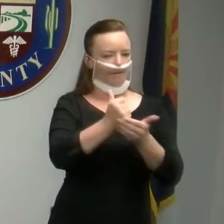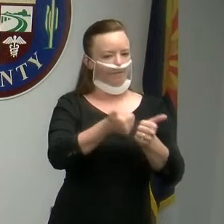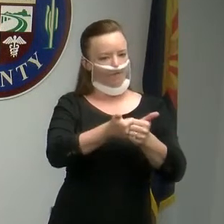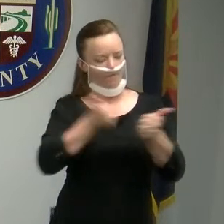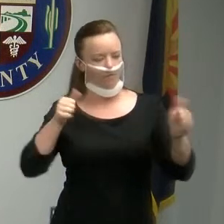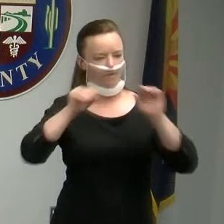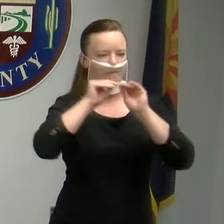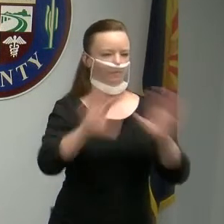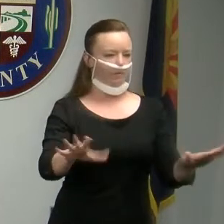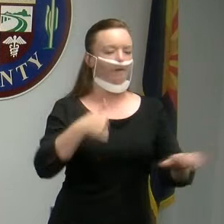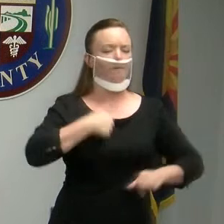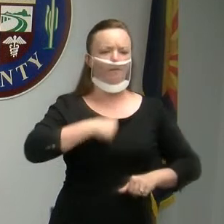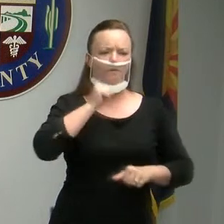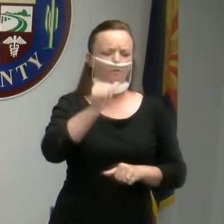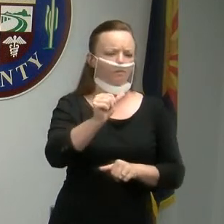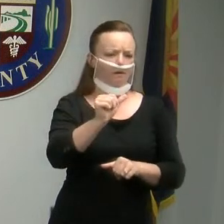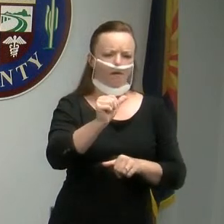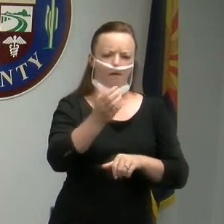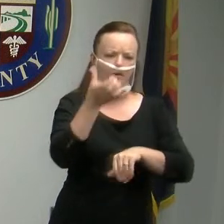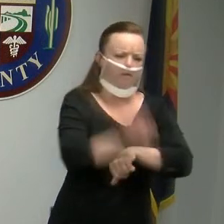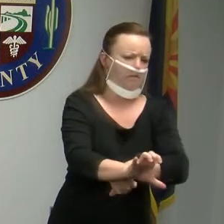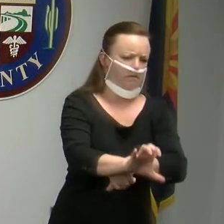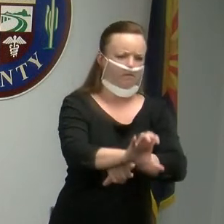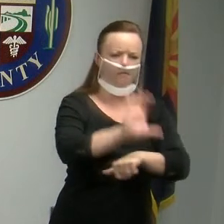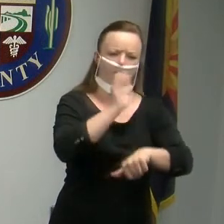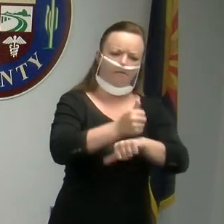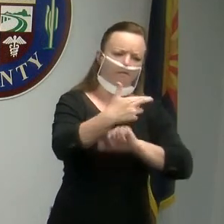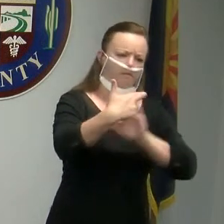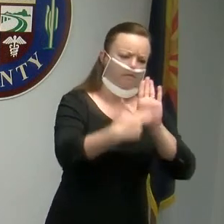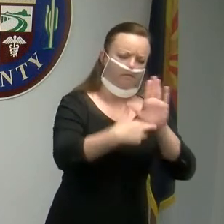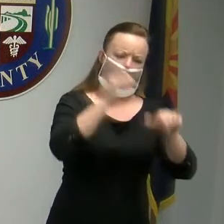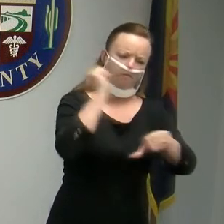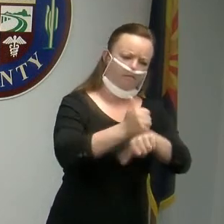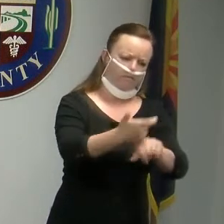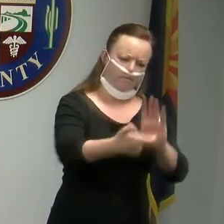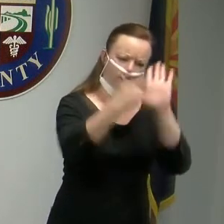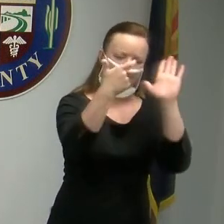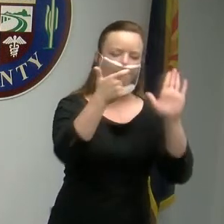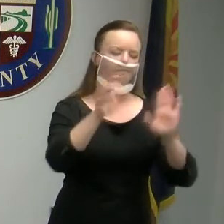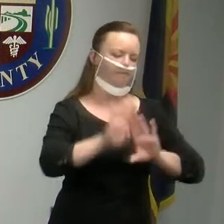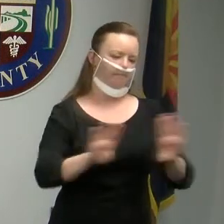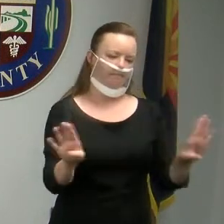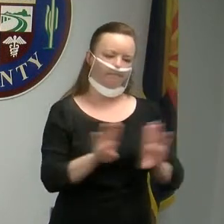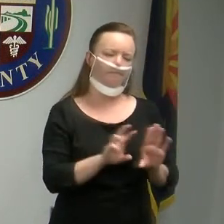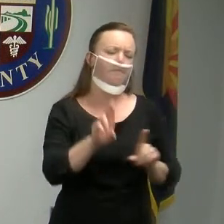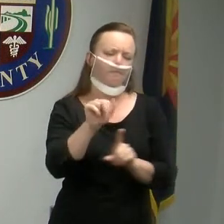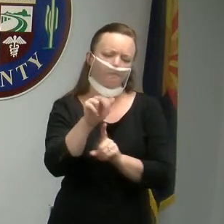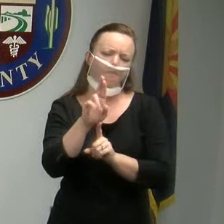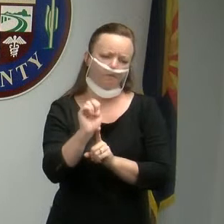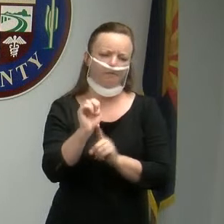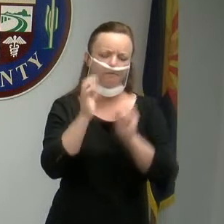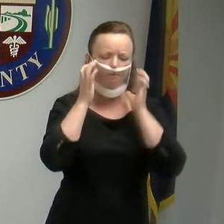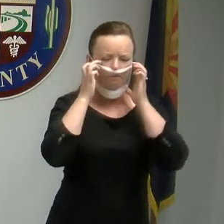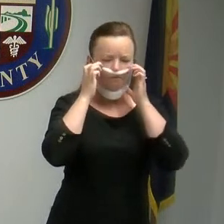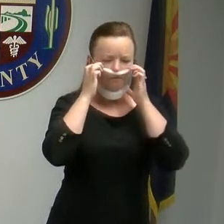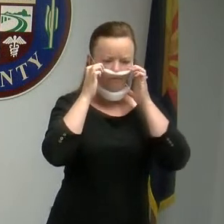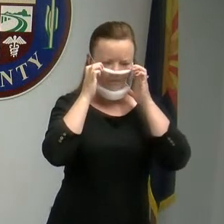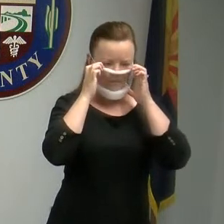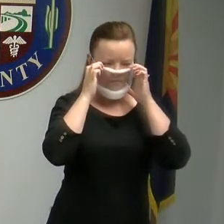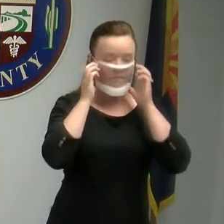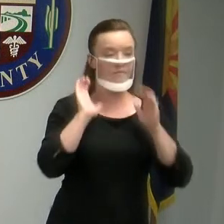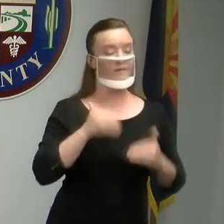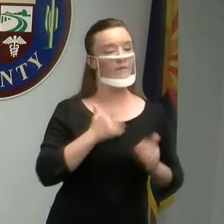to set regulations, and we do not enforce them except in very rare circumstances. Our role and